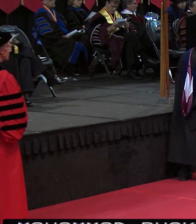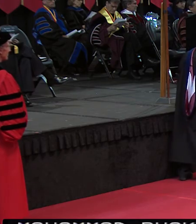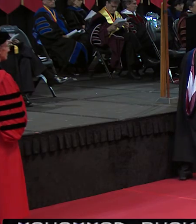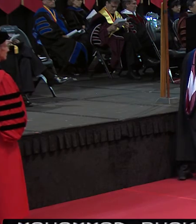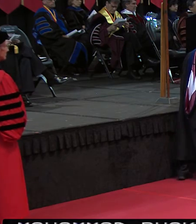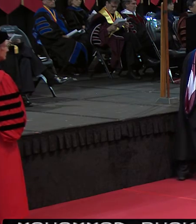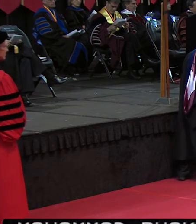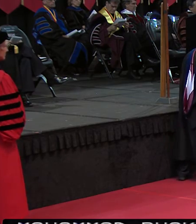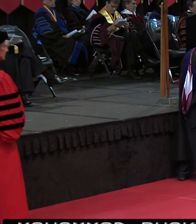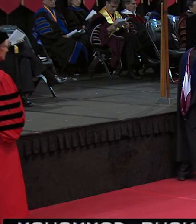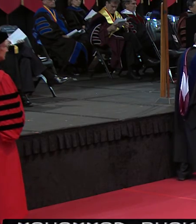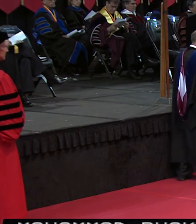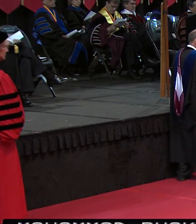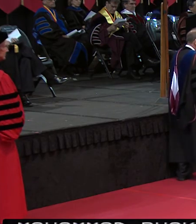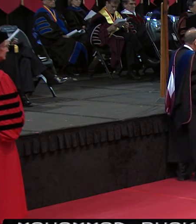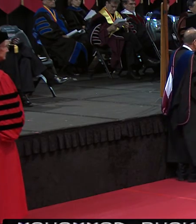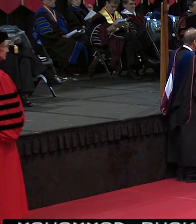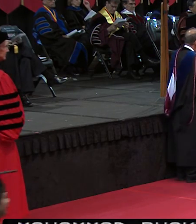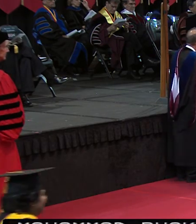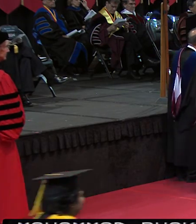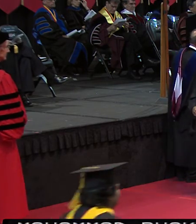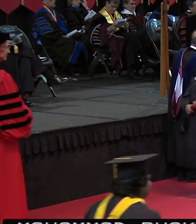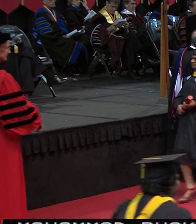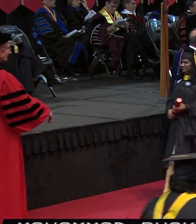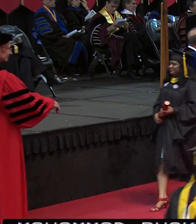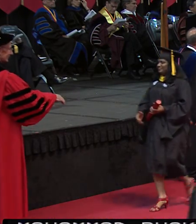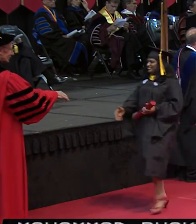Saurabh Pradeep Kulkarni.